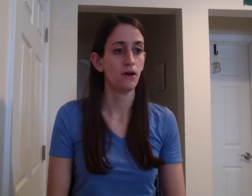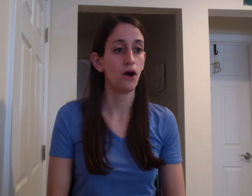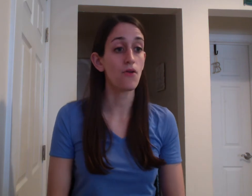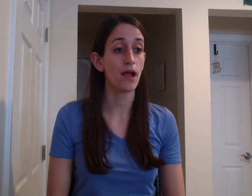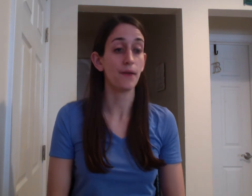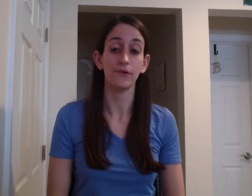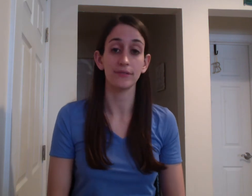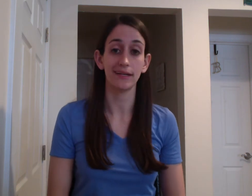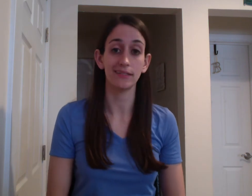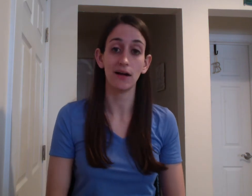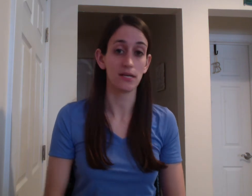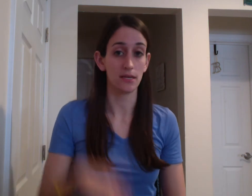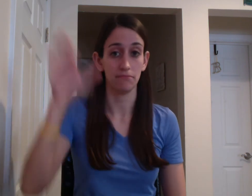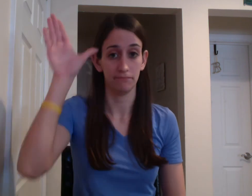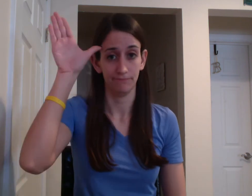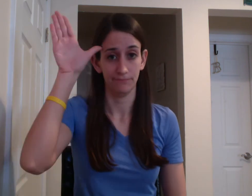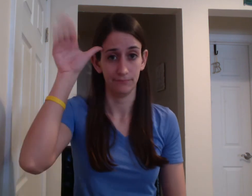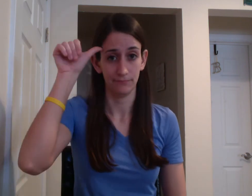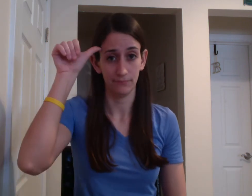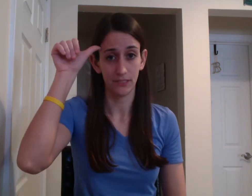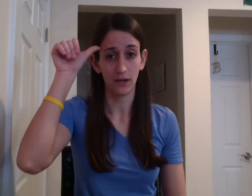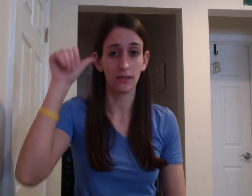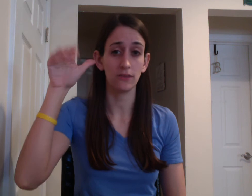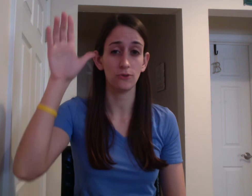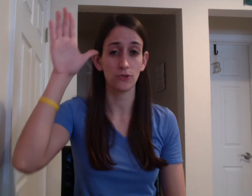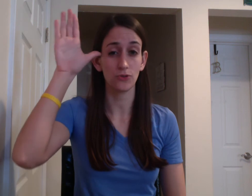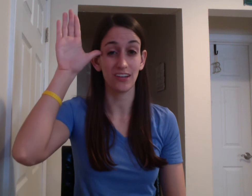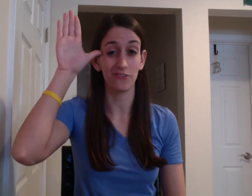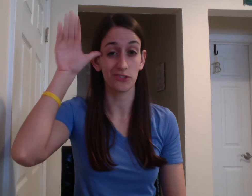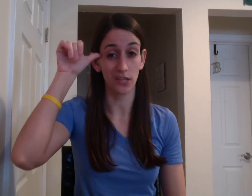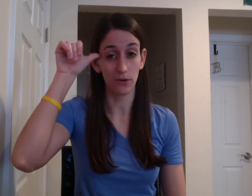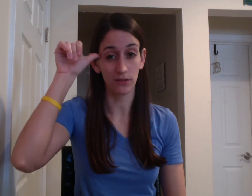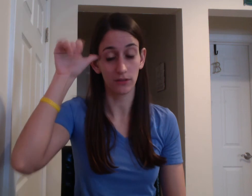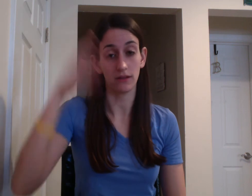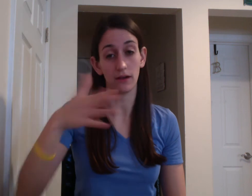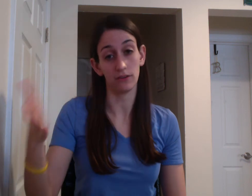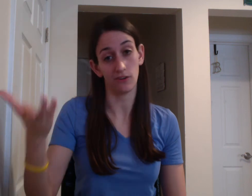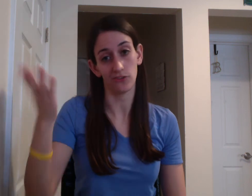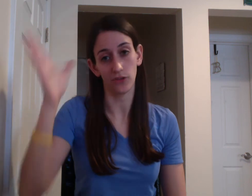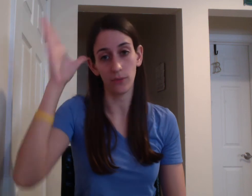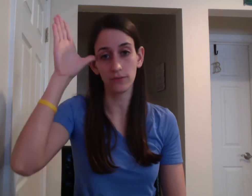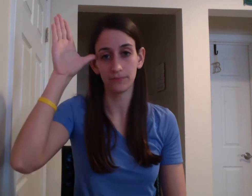Other animals, like a donkey. Donkey, this is also the sign for stubborn, because donkeys are stubborn.